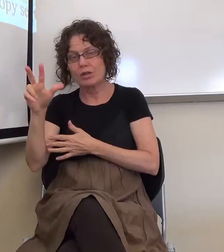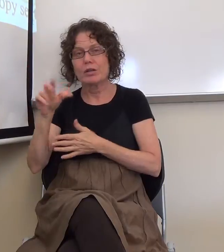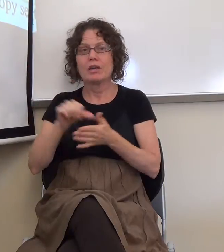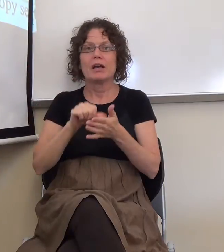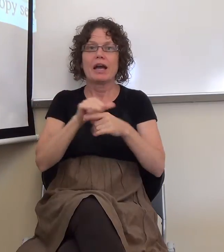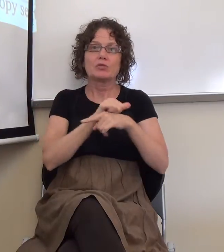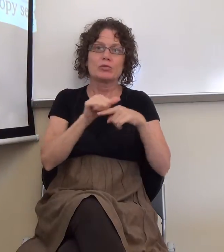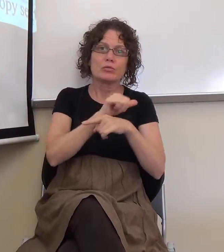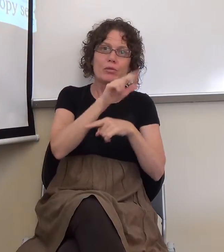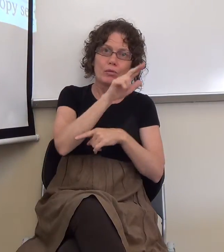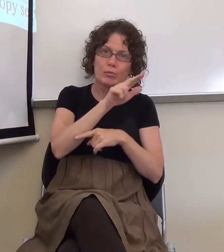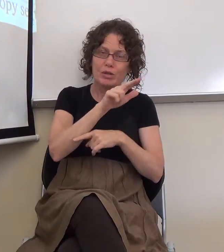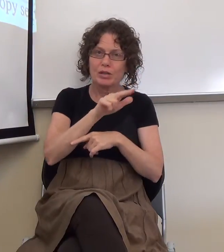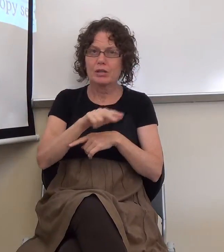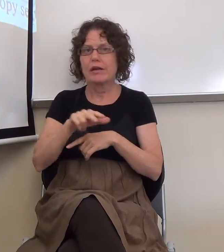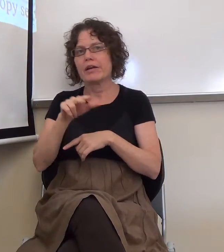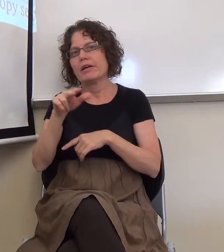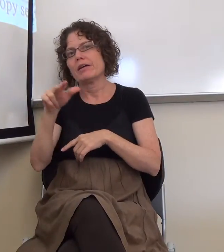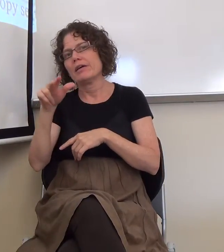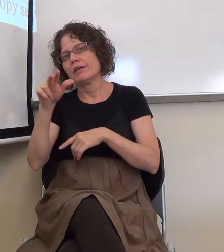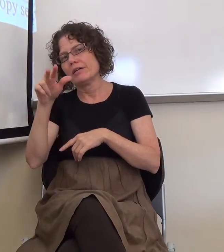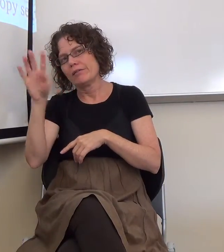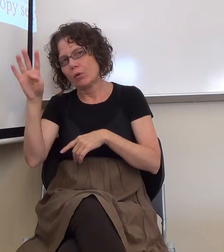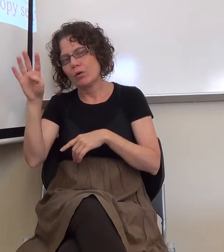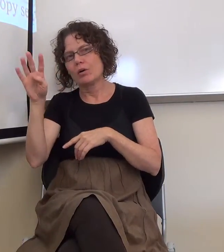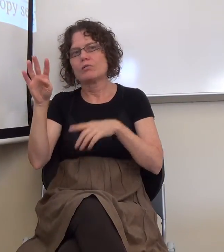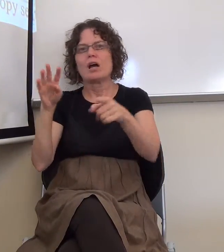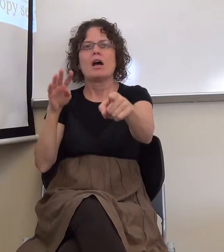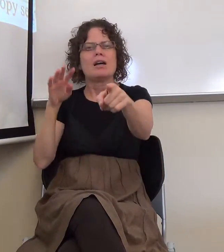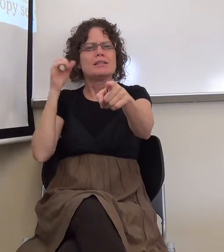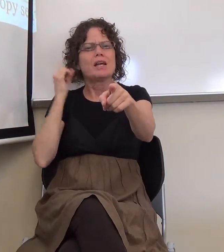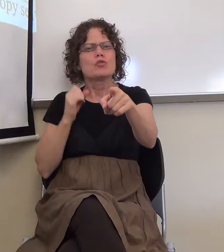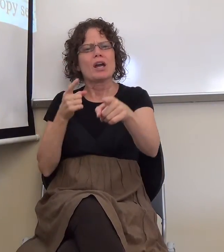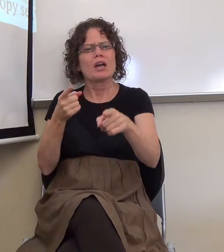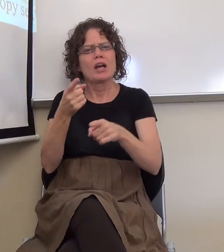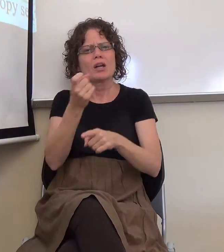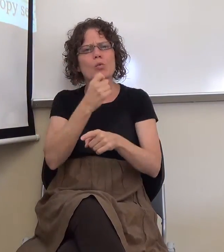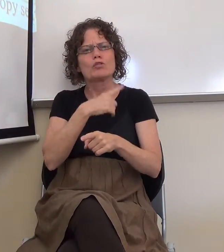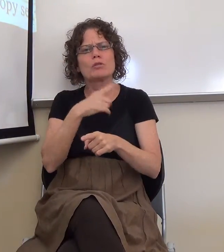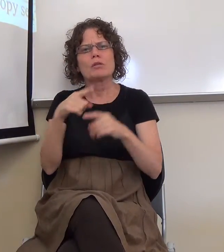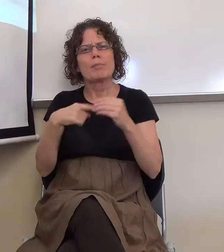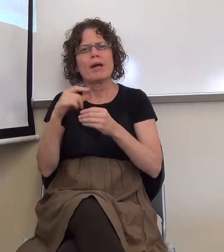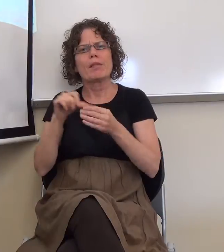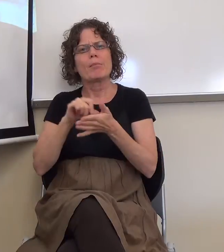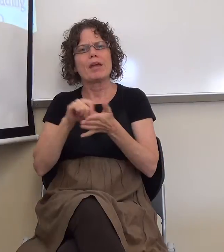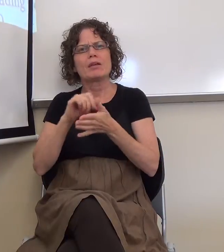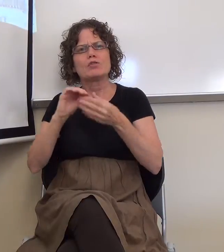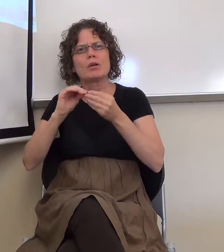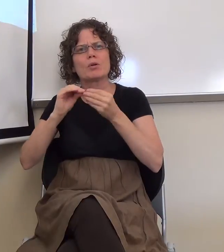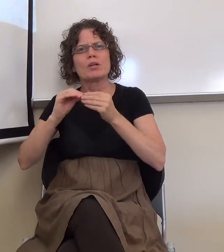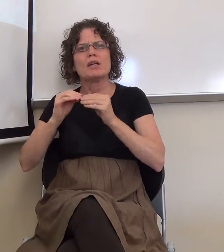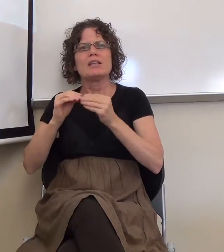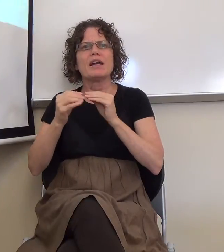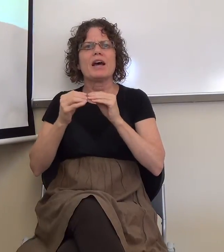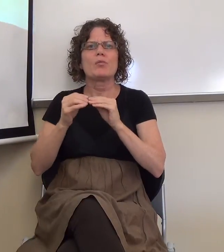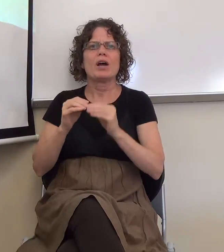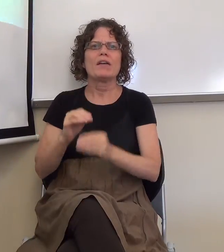page 54 to 56. Sandra had a question about the page numbers. Yeah, right, the